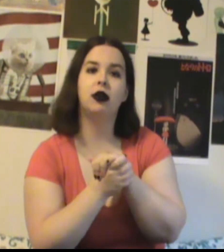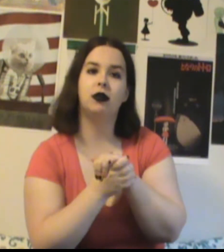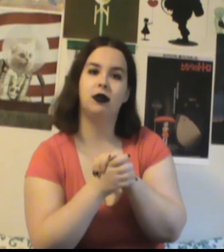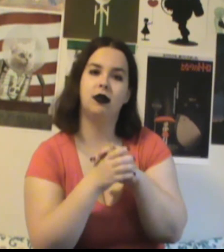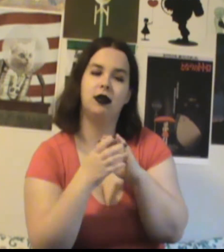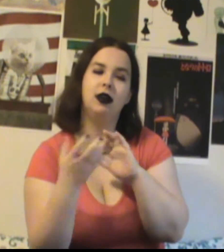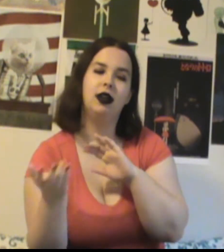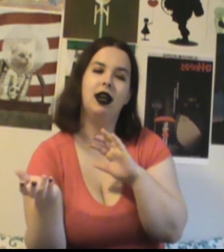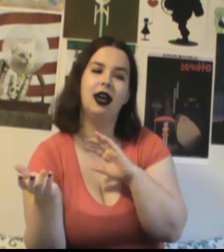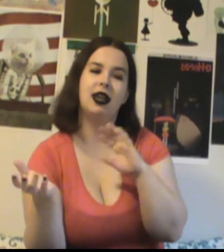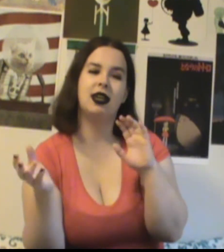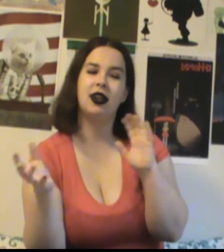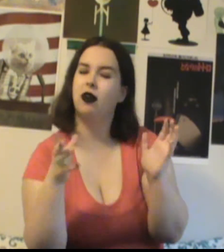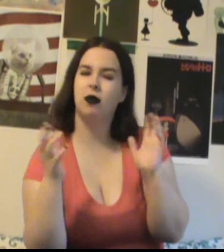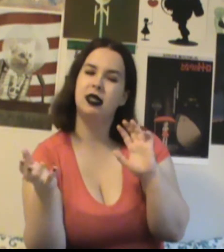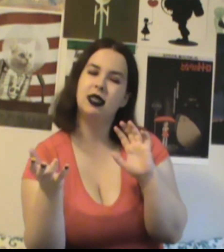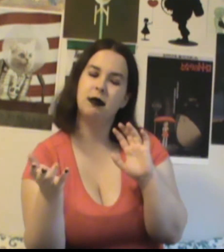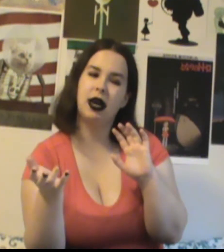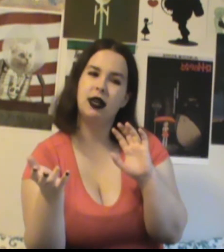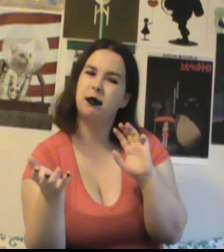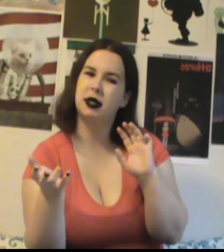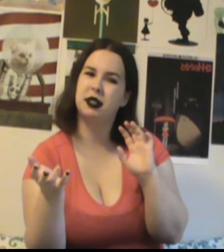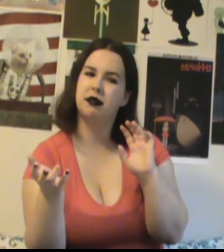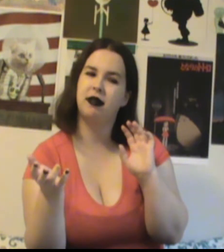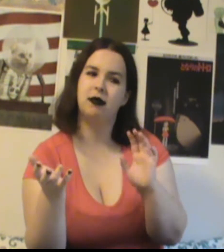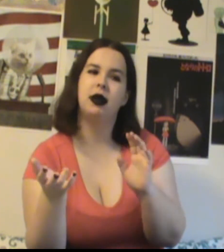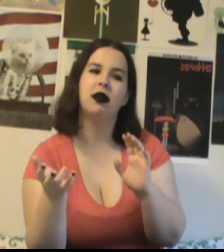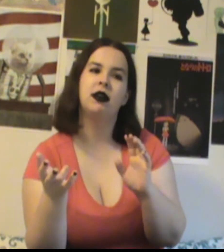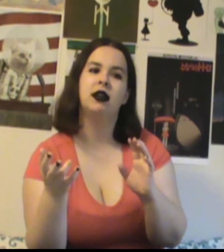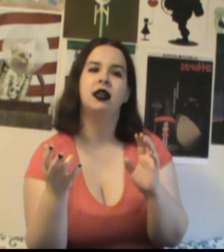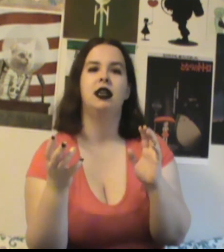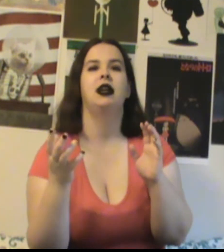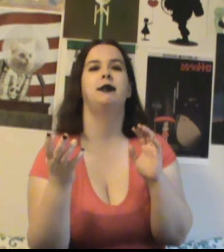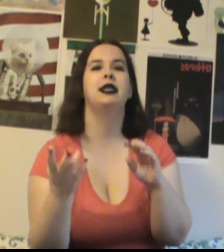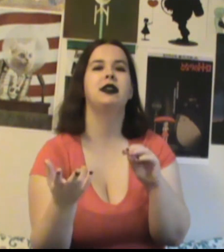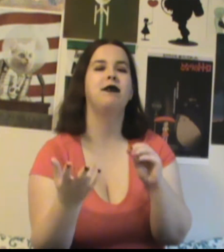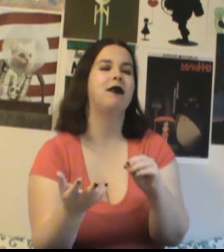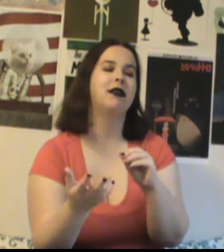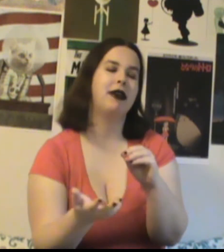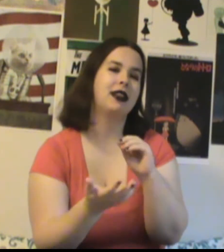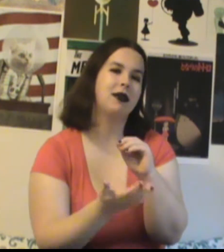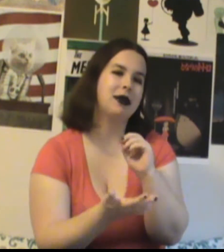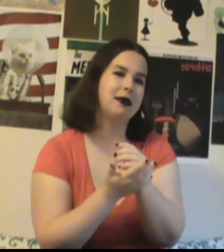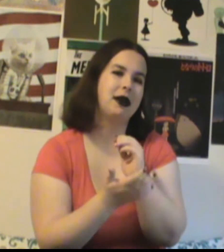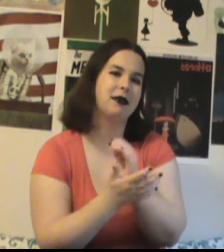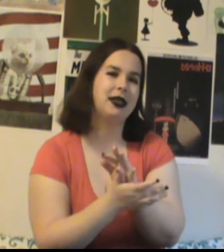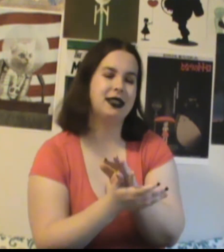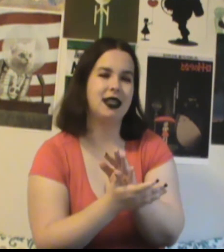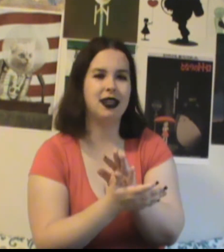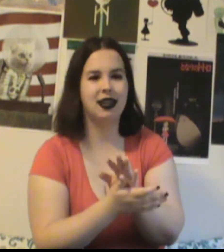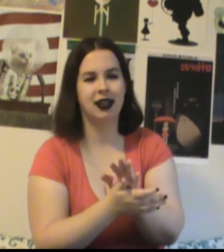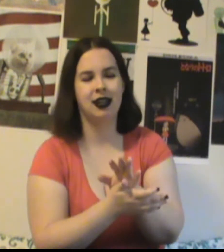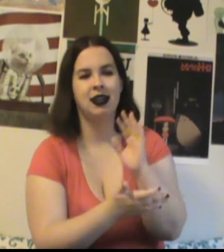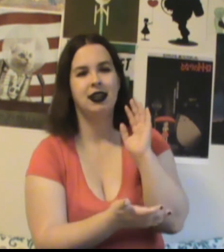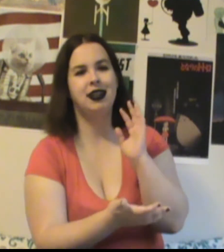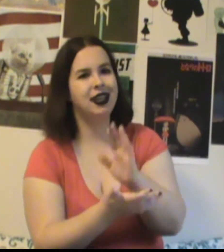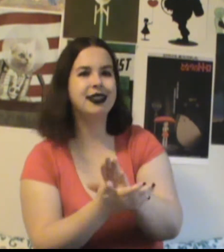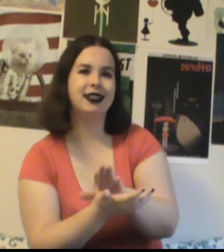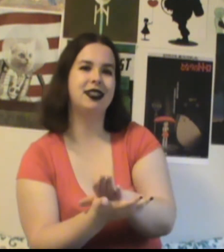So I get her reasoning behind it, but it just felt weird. Especially for the fact that really bugged me is that they teased the